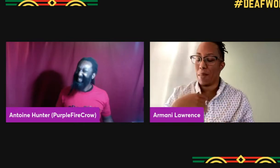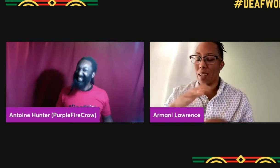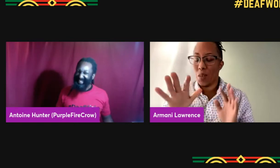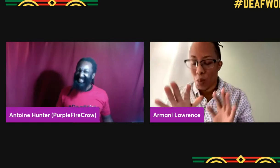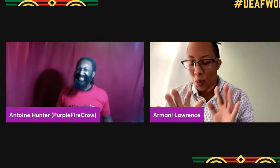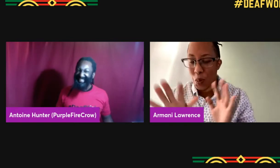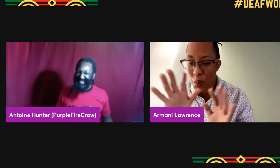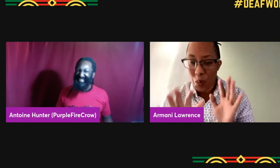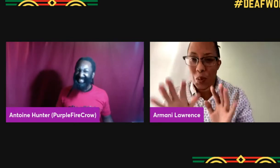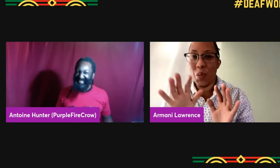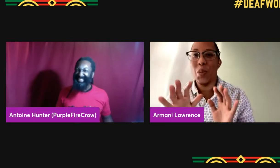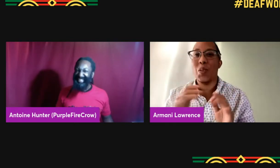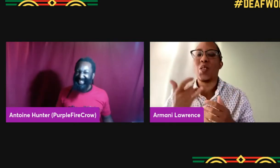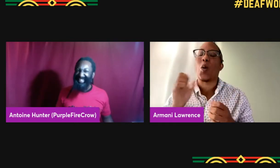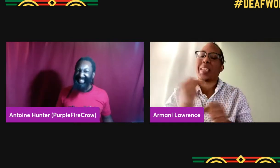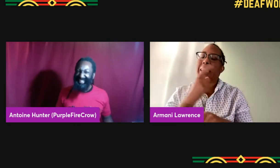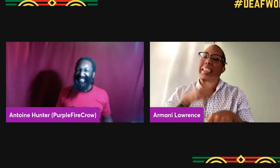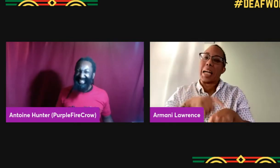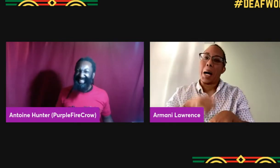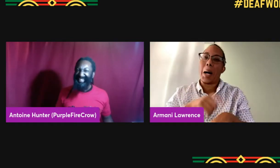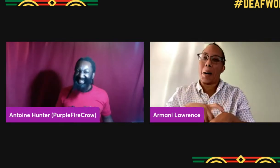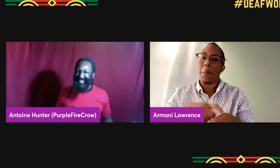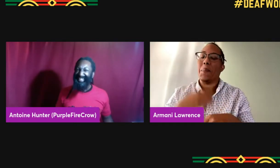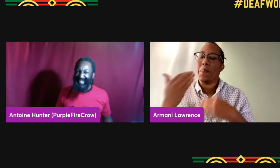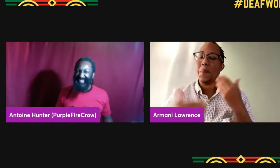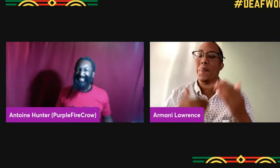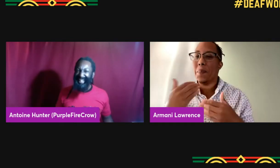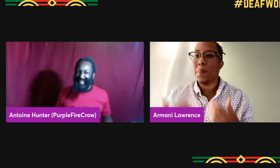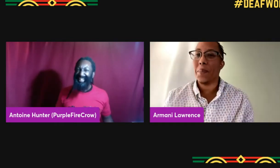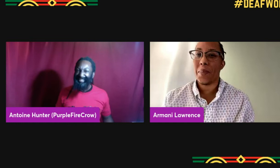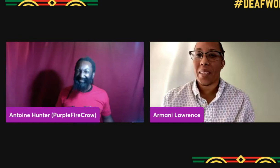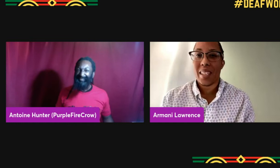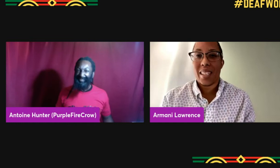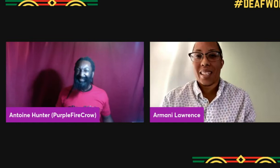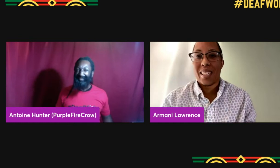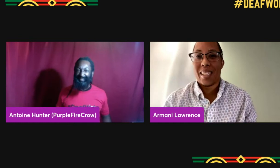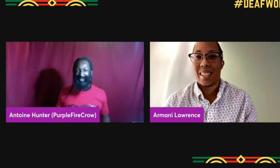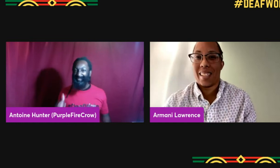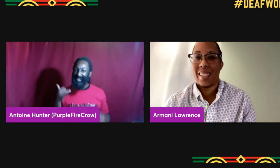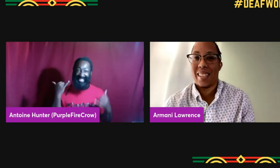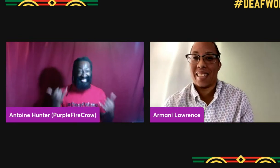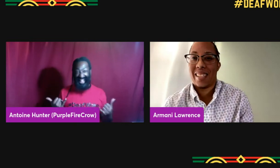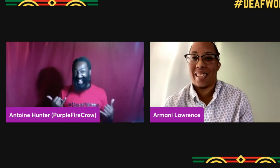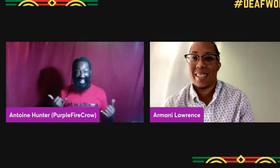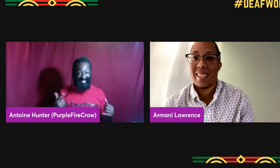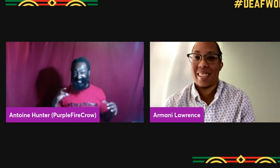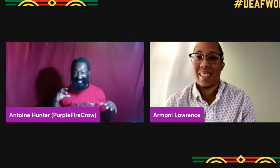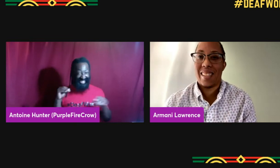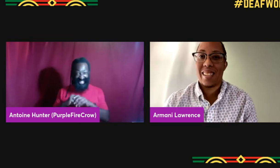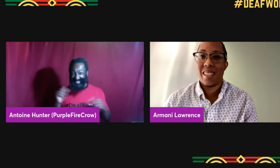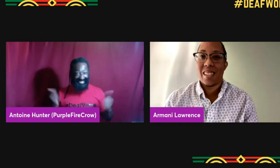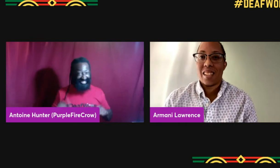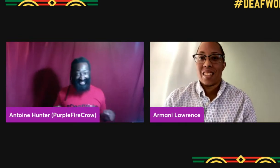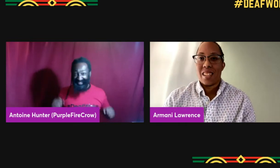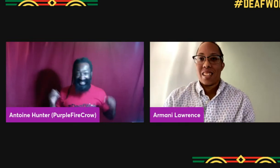And whew, I felt out of shape, but it's taking time. It's taking time to get there.